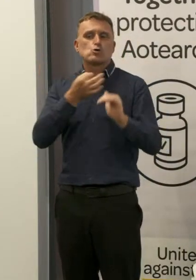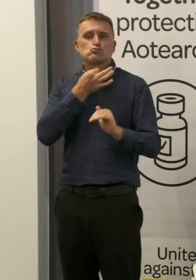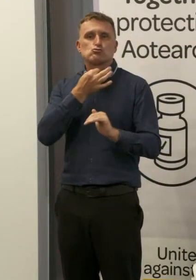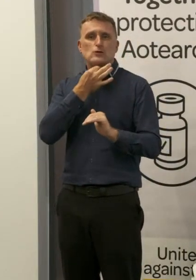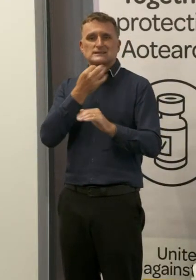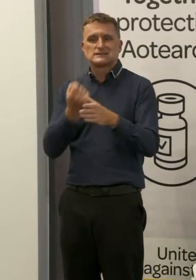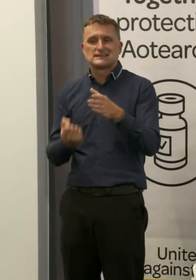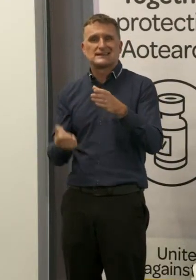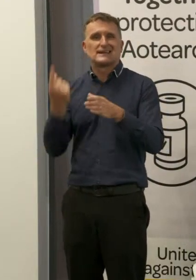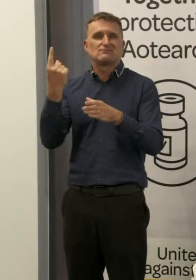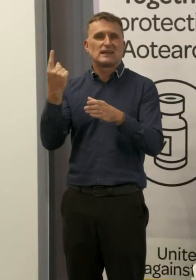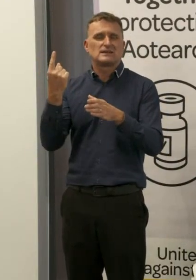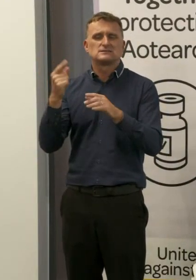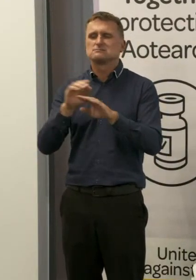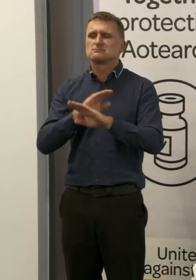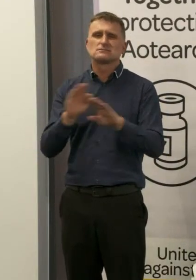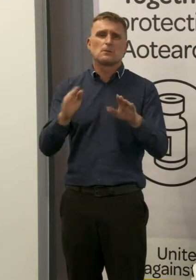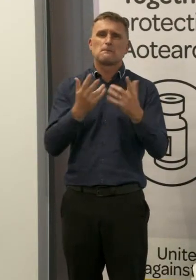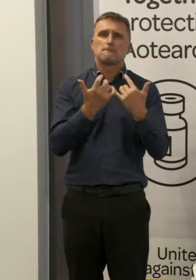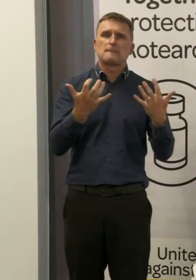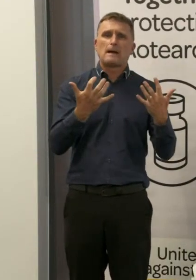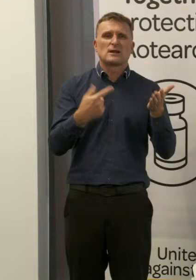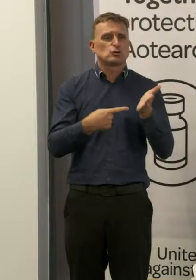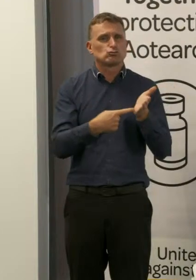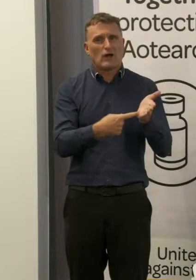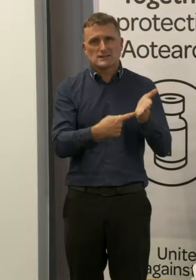for example, public transport or